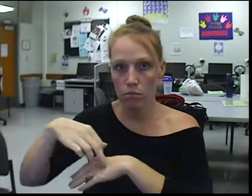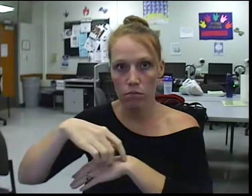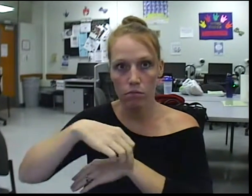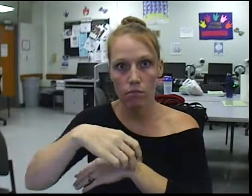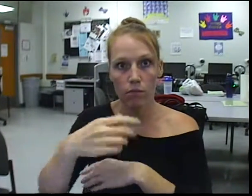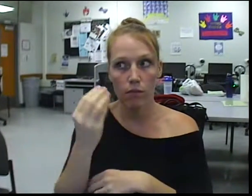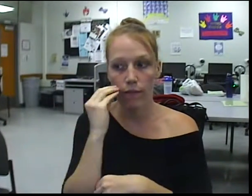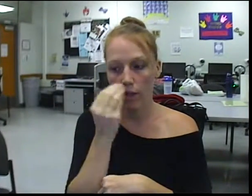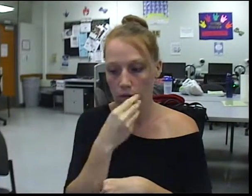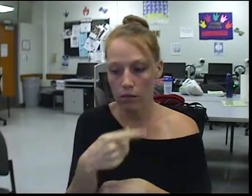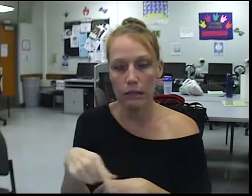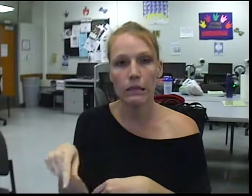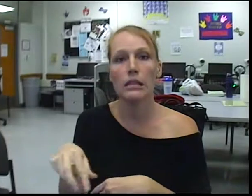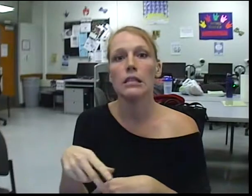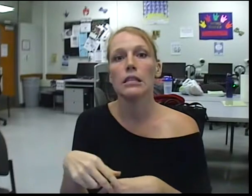point.